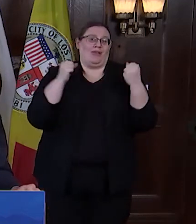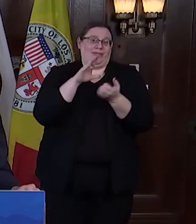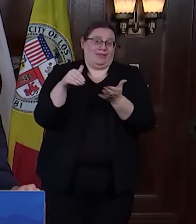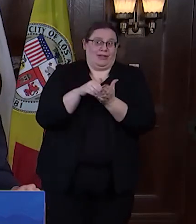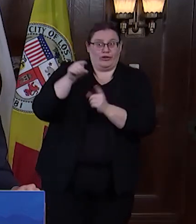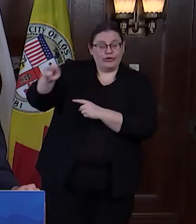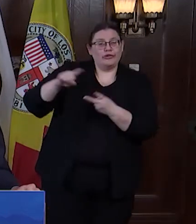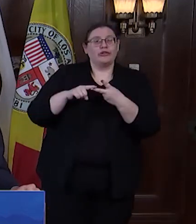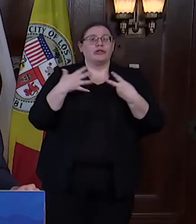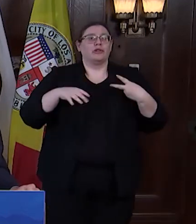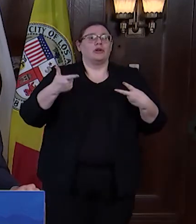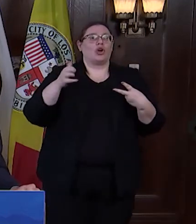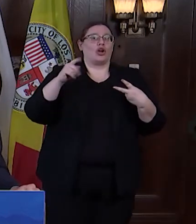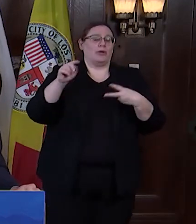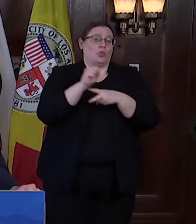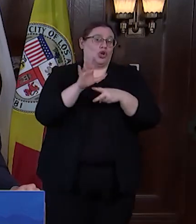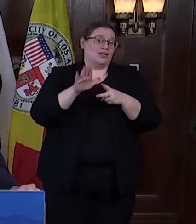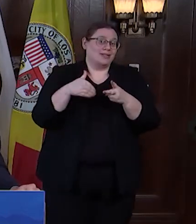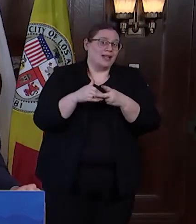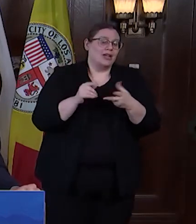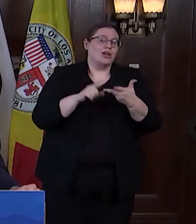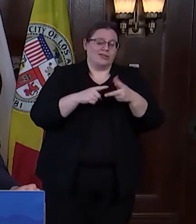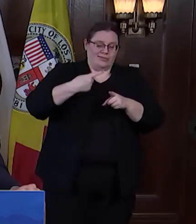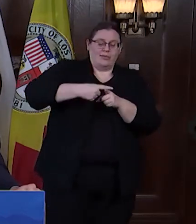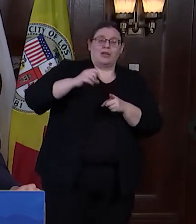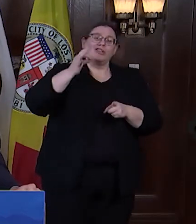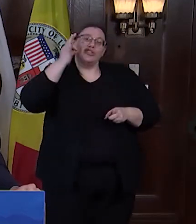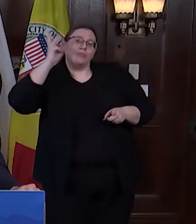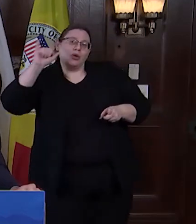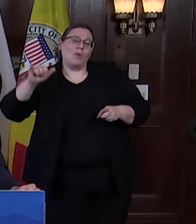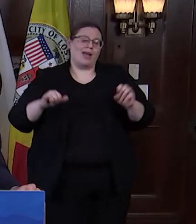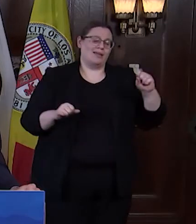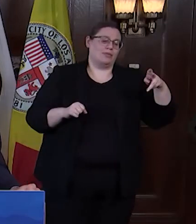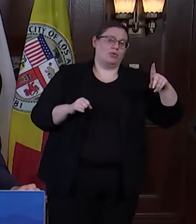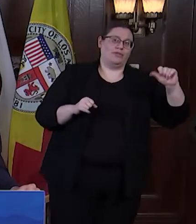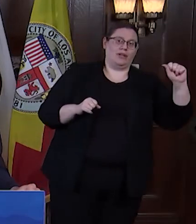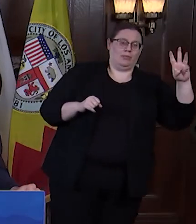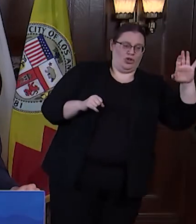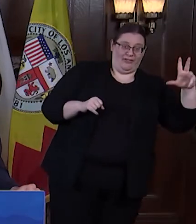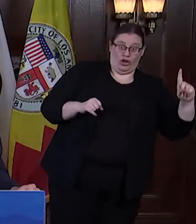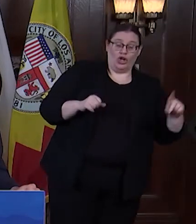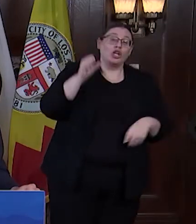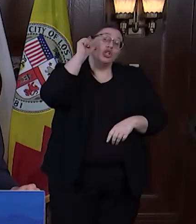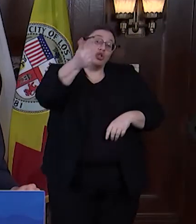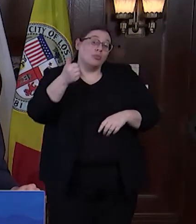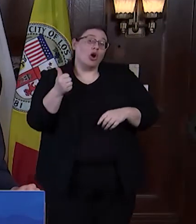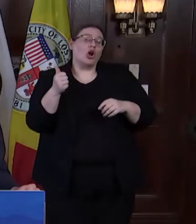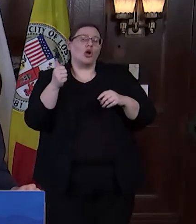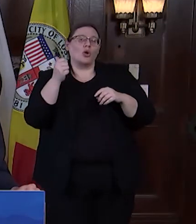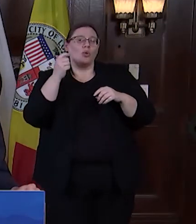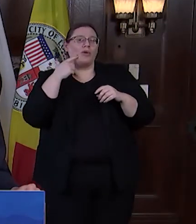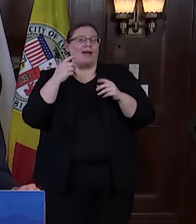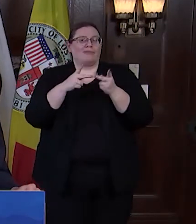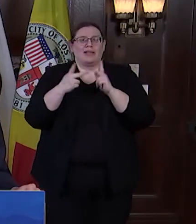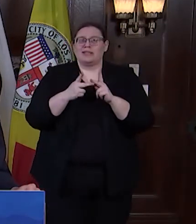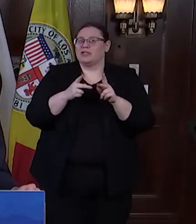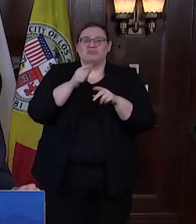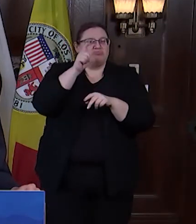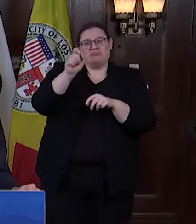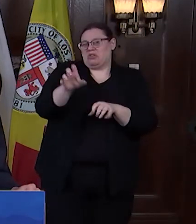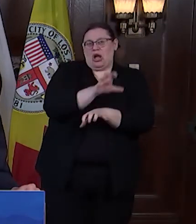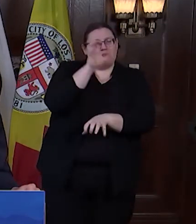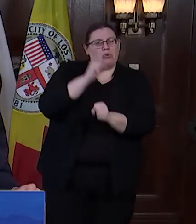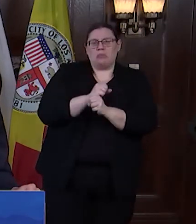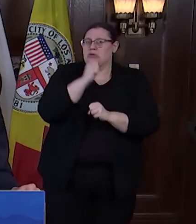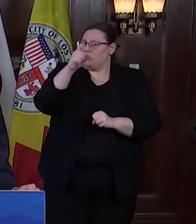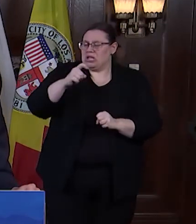the Garment Workers Center, and at the intersection of Sherman Way and Sepulveda Boulevard. Tomorrow, we'll have those proactive ones. You don't need an appointment, just